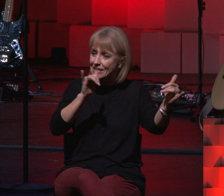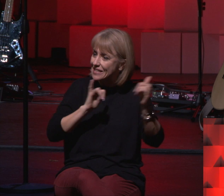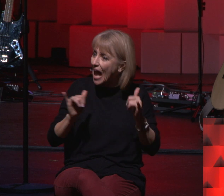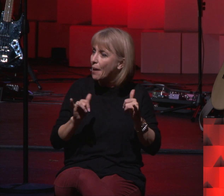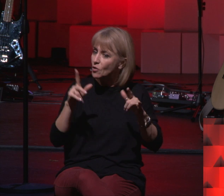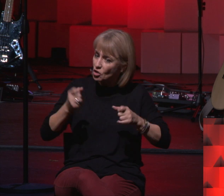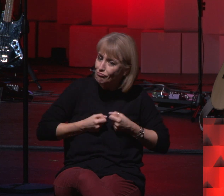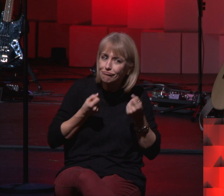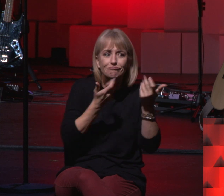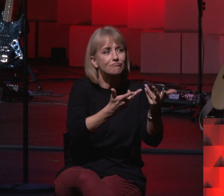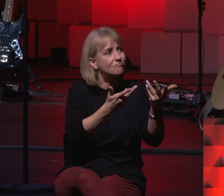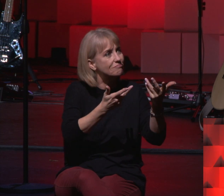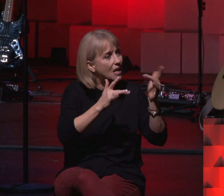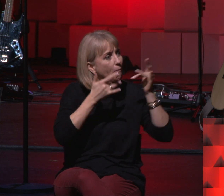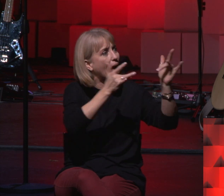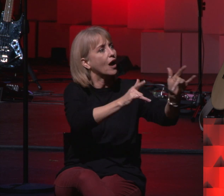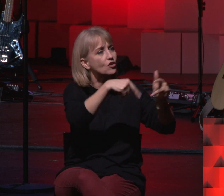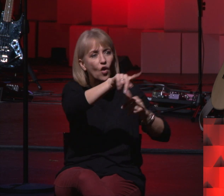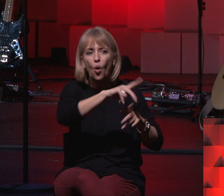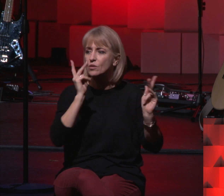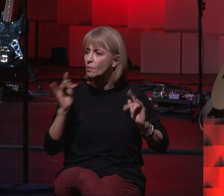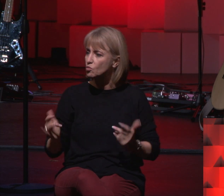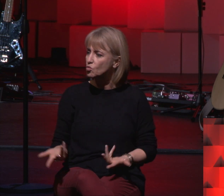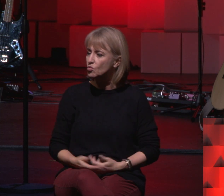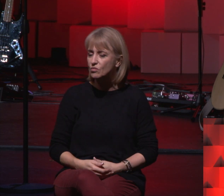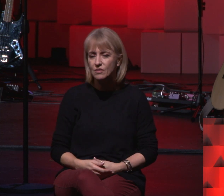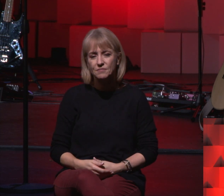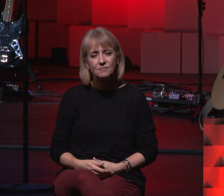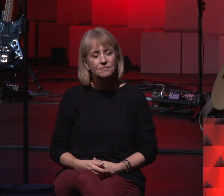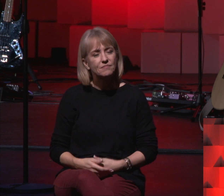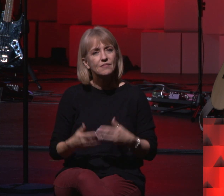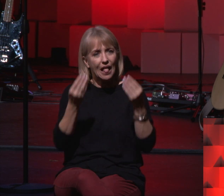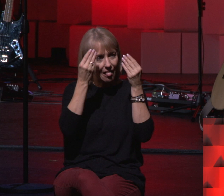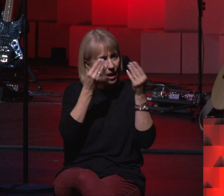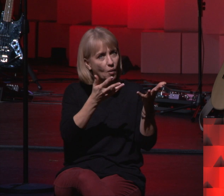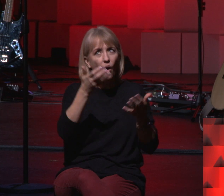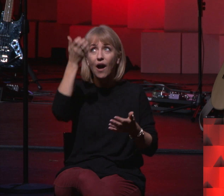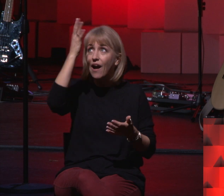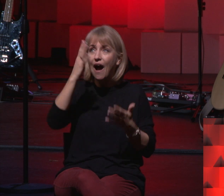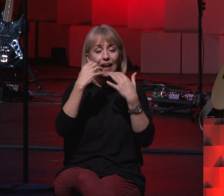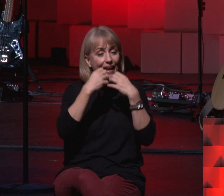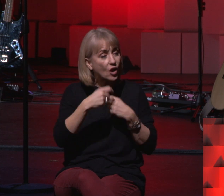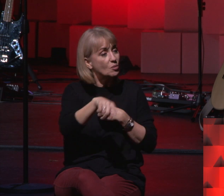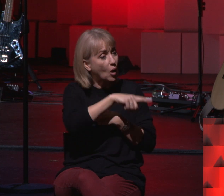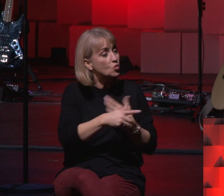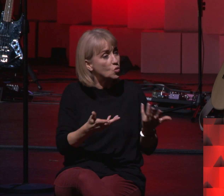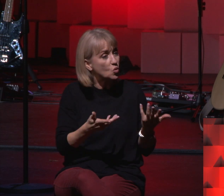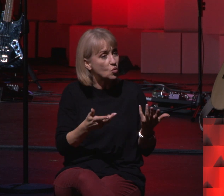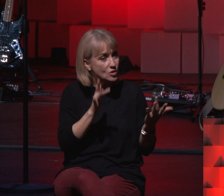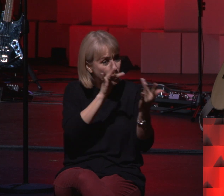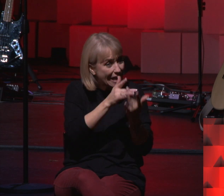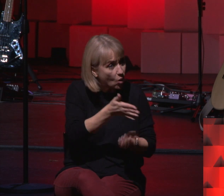expressing that compassion to people who are going through those troubles as well. Letting them know God cares about them and reaching out